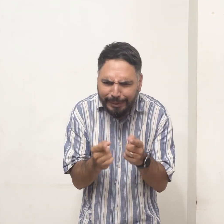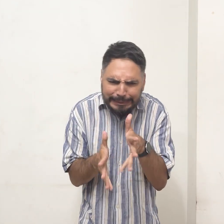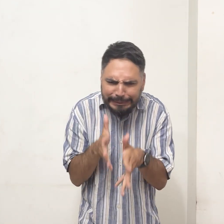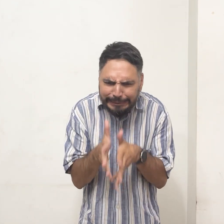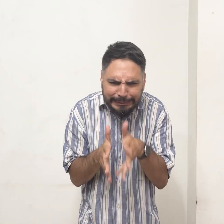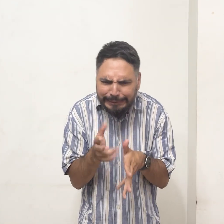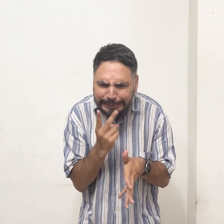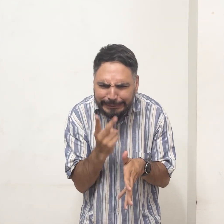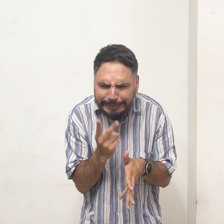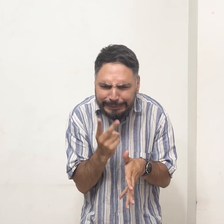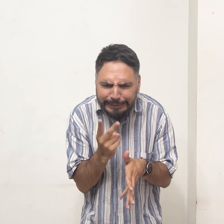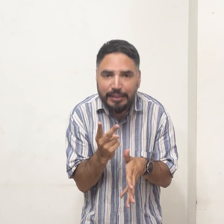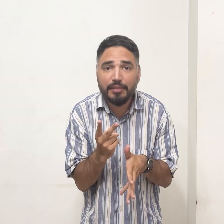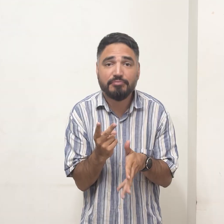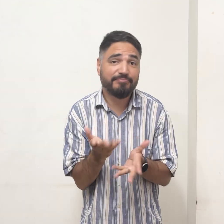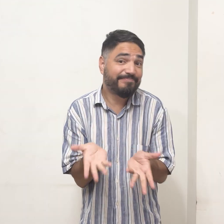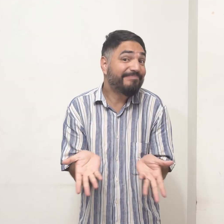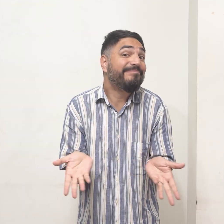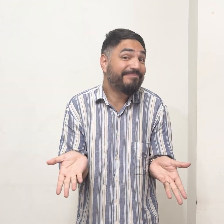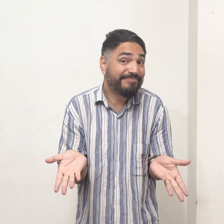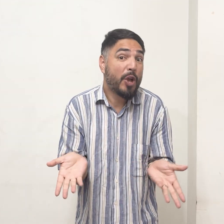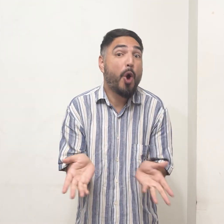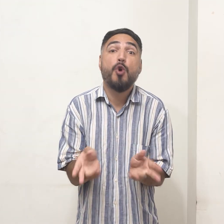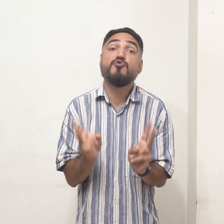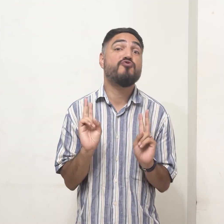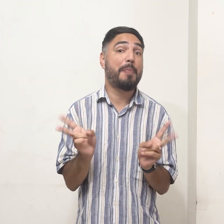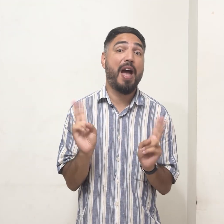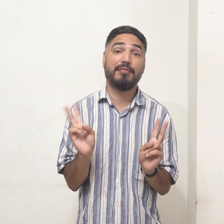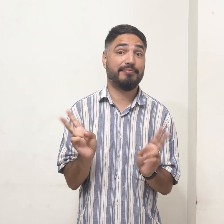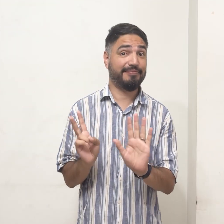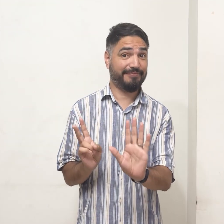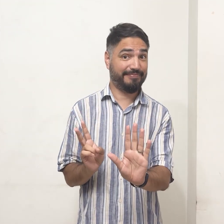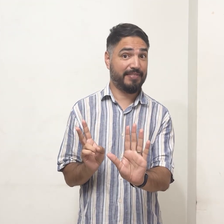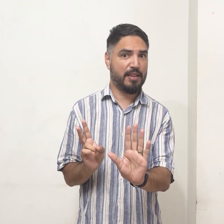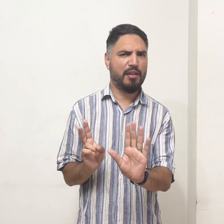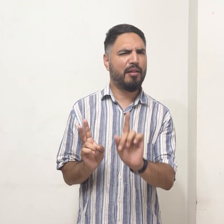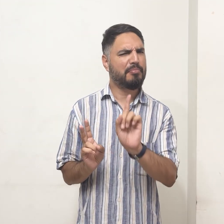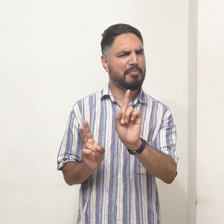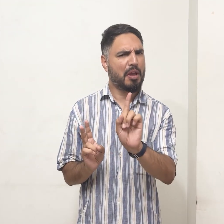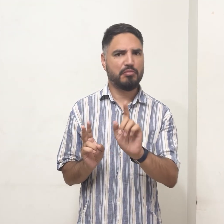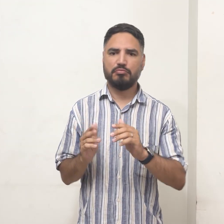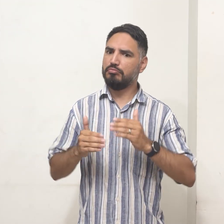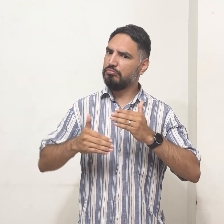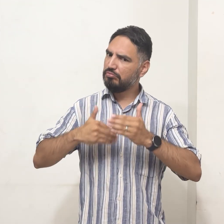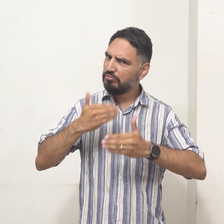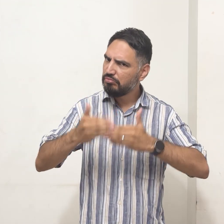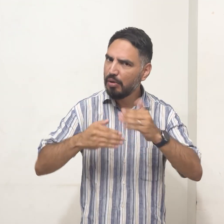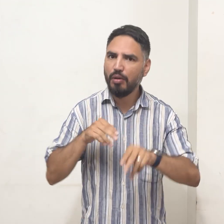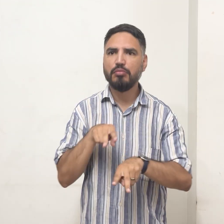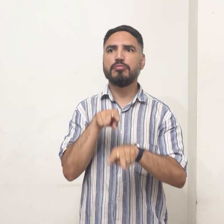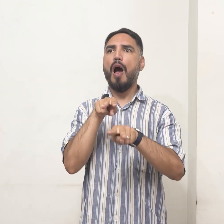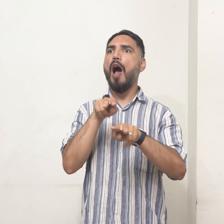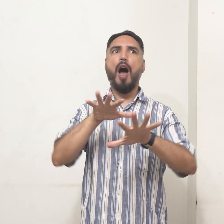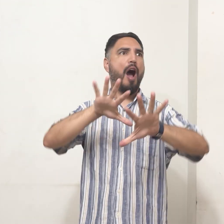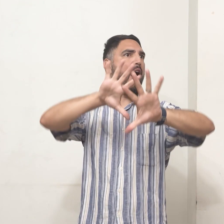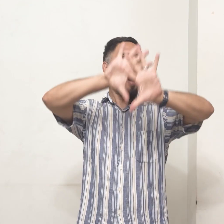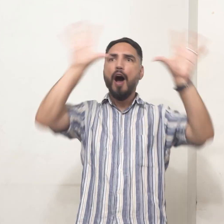your attention is only on the signs. And of course, that's normal. With time, however, you'll see the